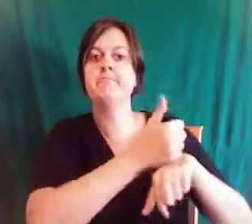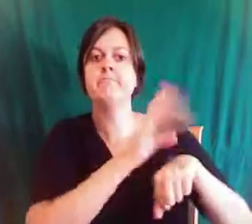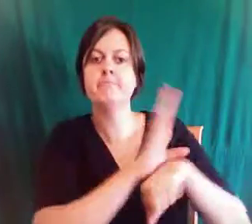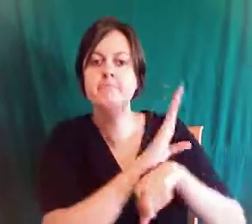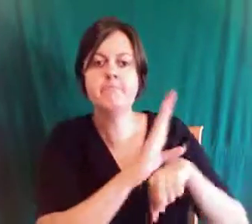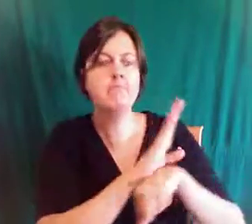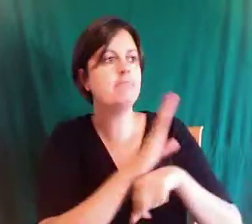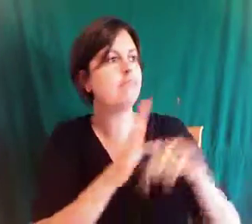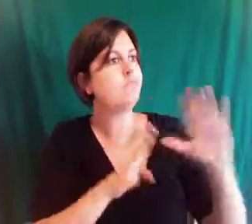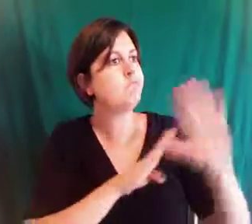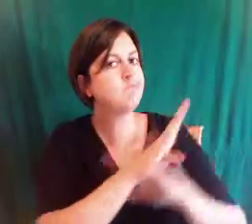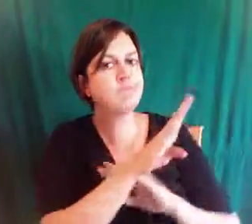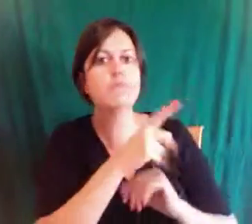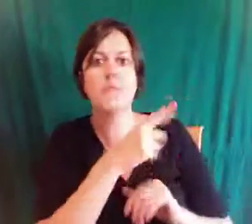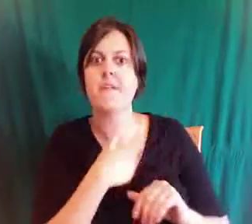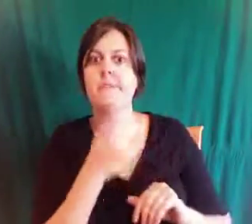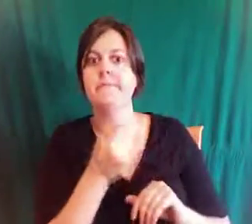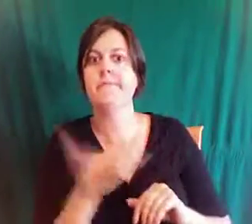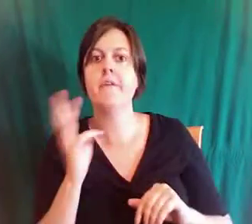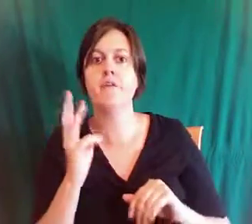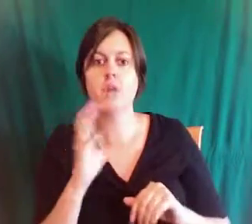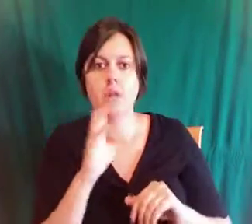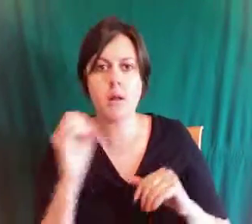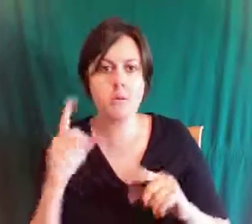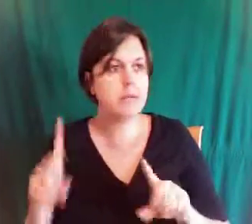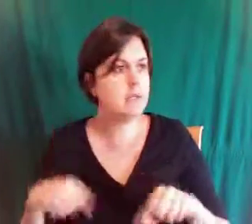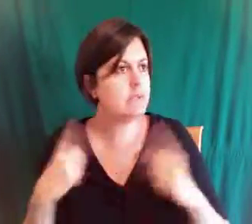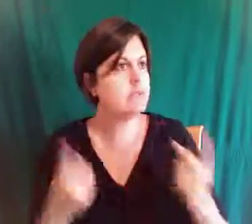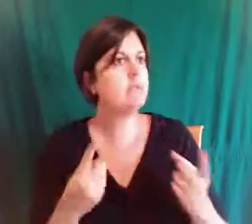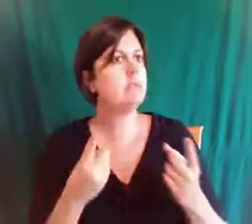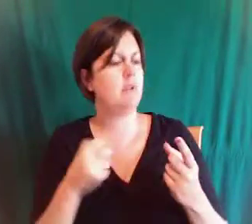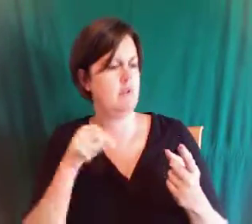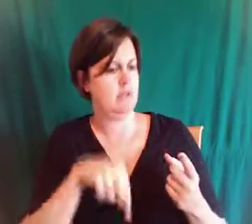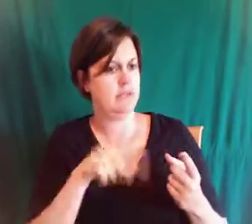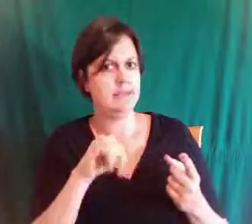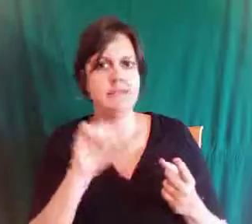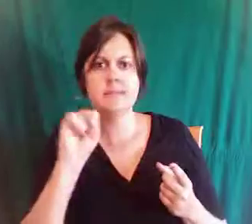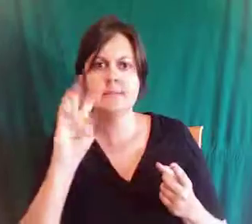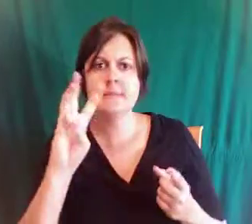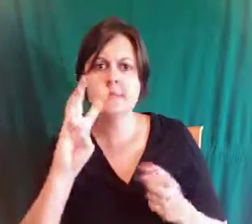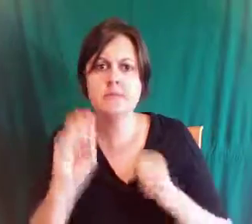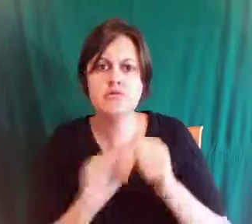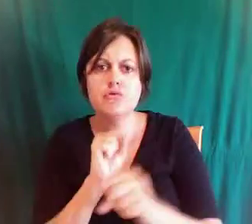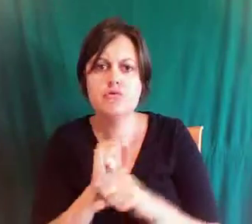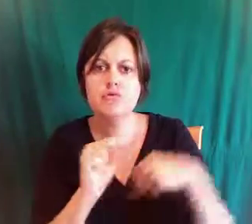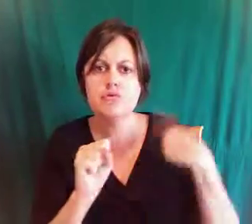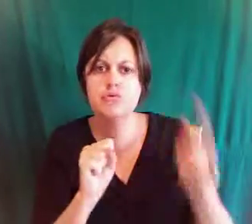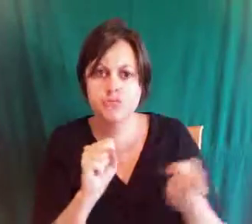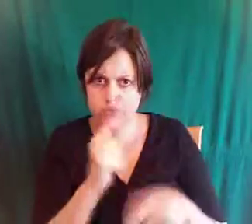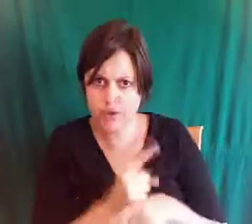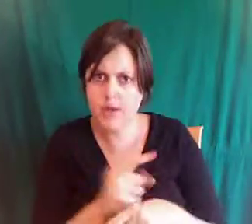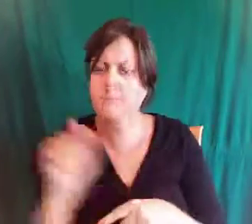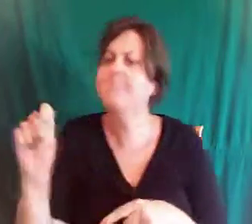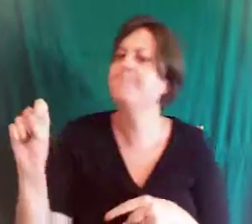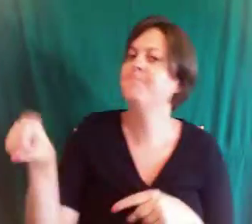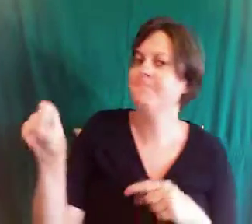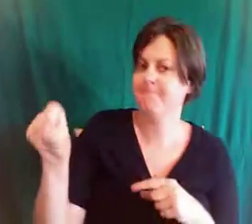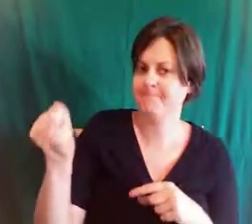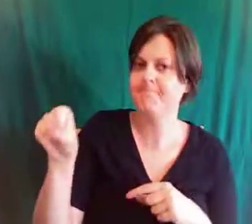of businesses or companies. This one is, I guess, 6 years now, right? 6 years. 6 years. And